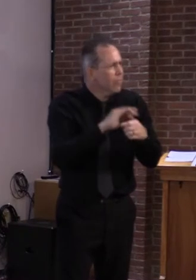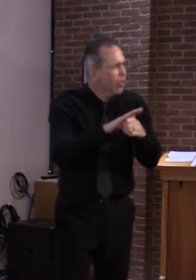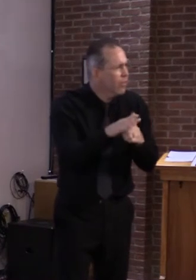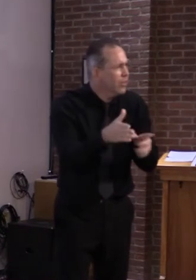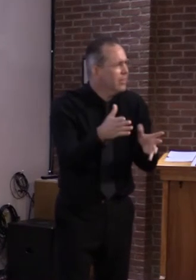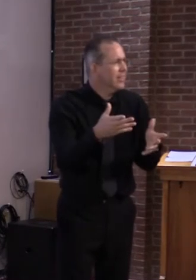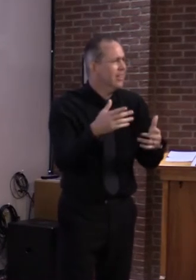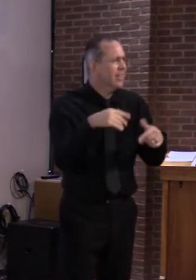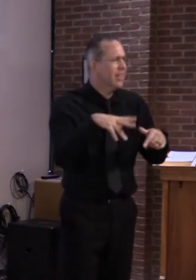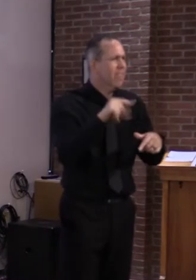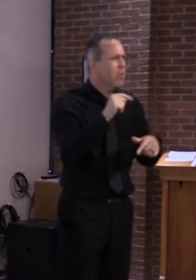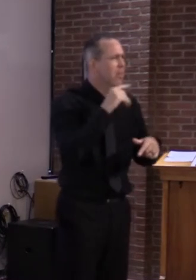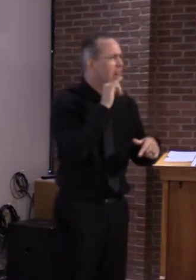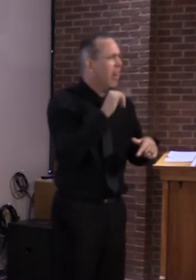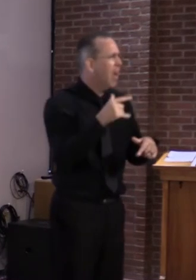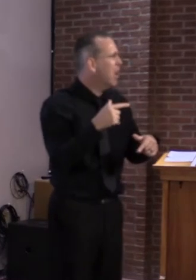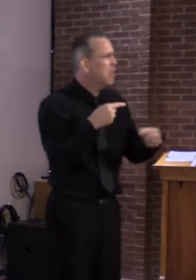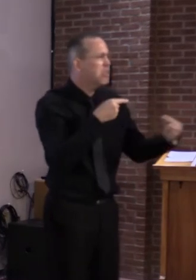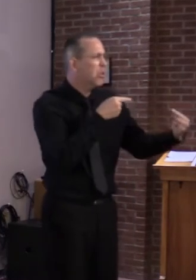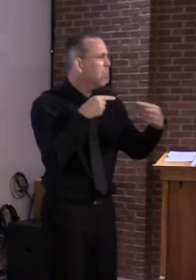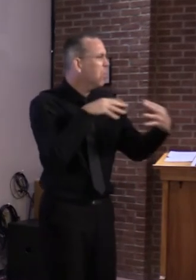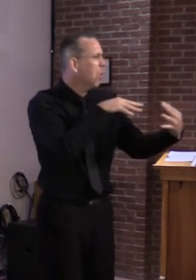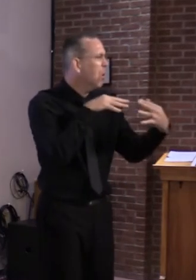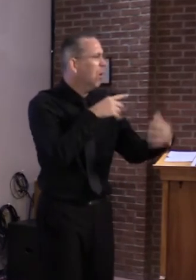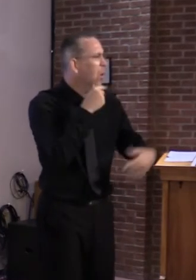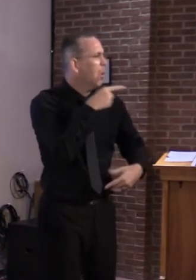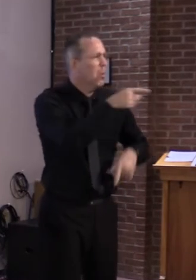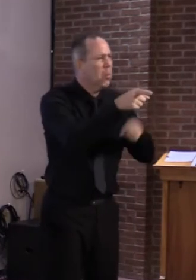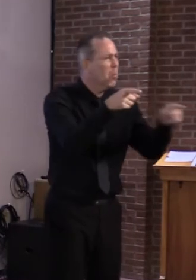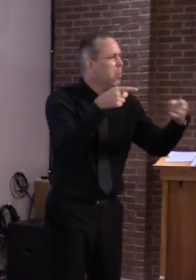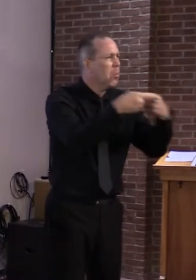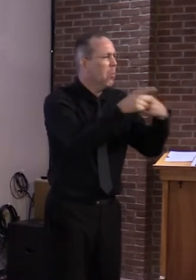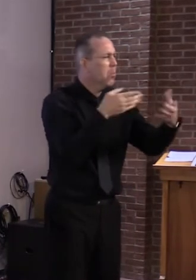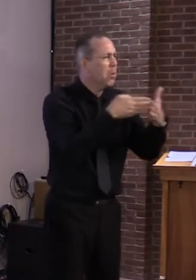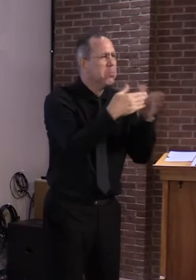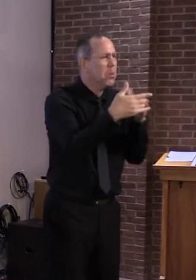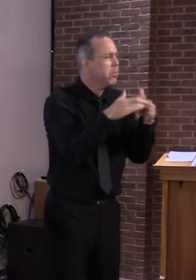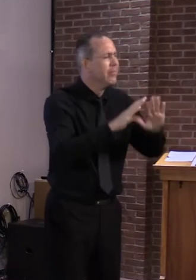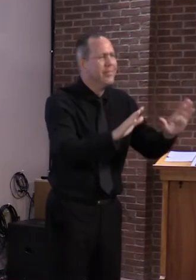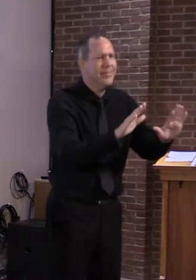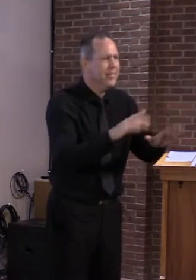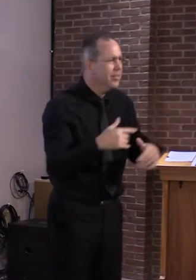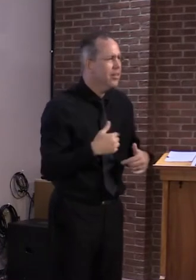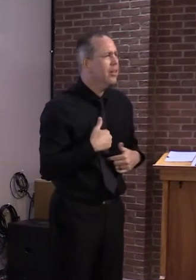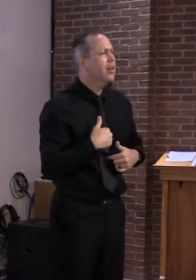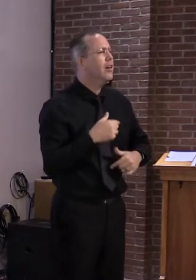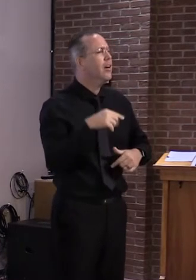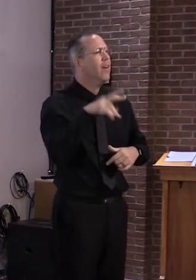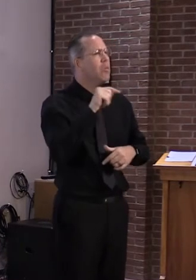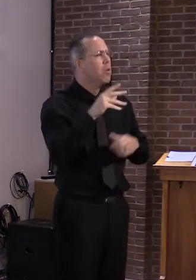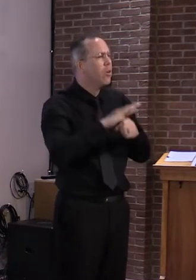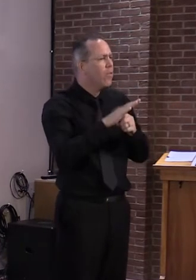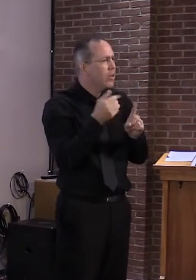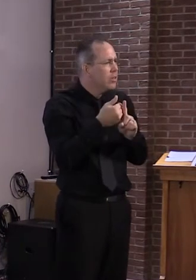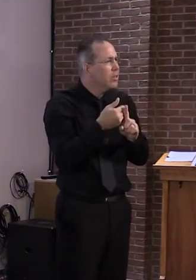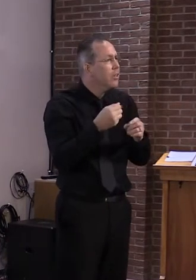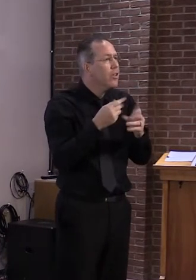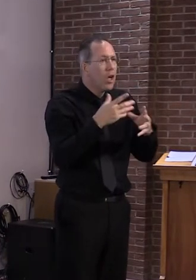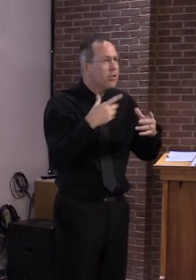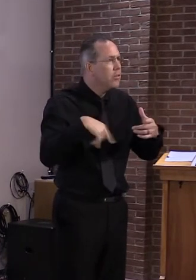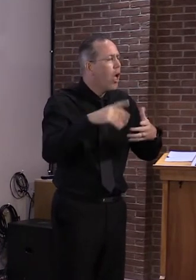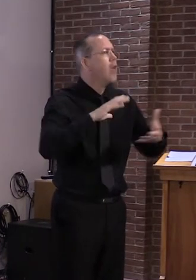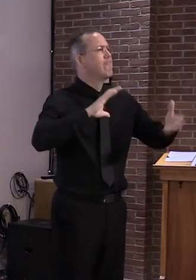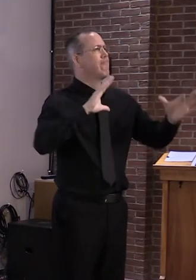in many cases, this virus has strongly united us. There have been few instances, some that